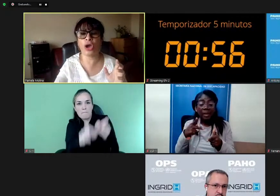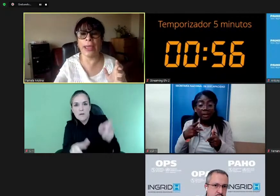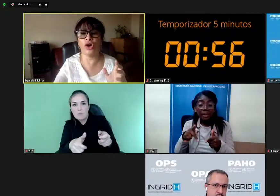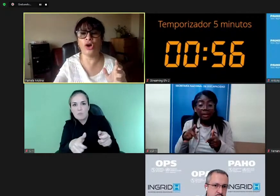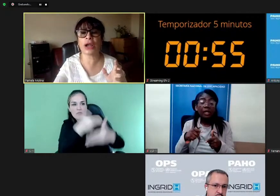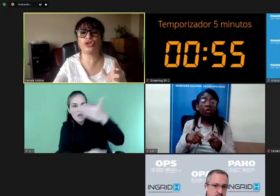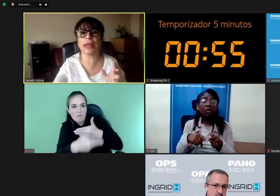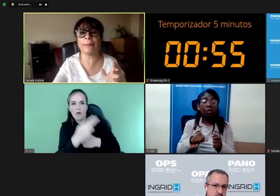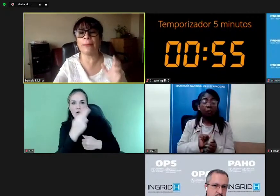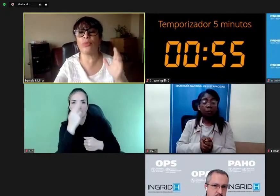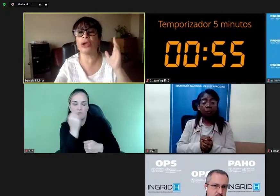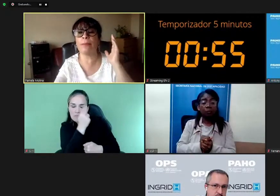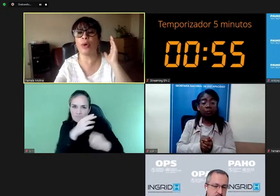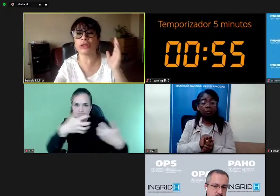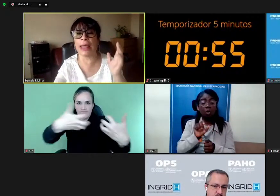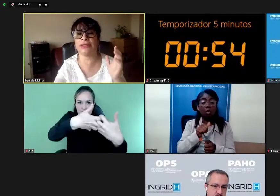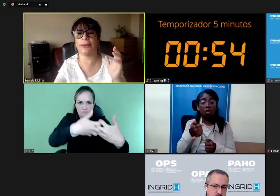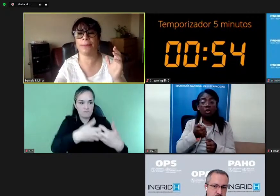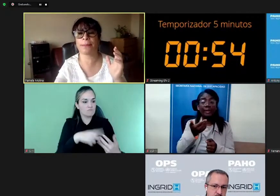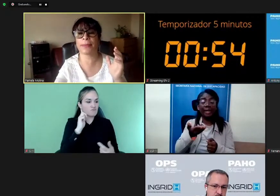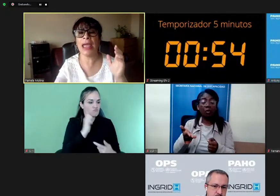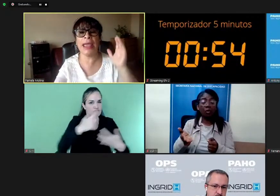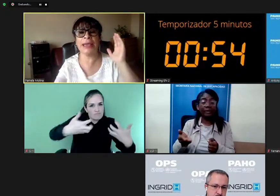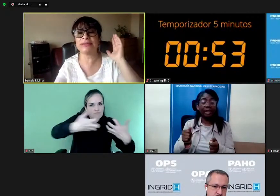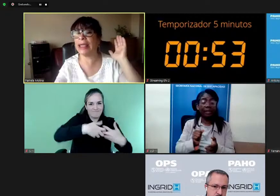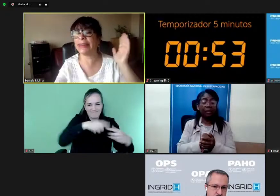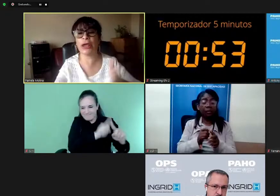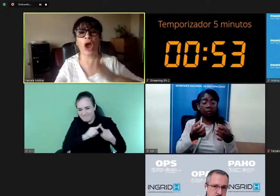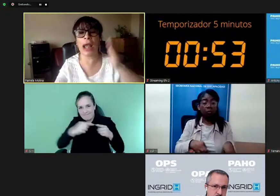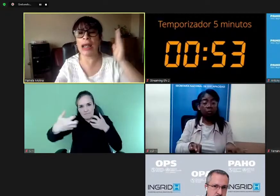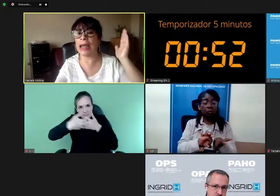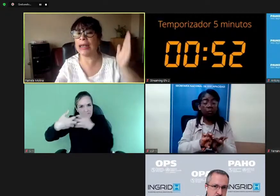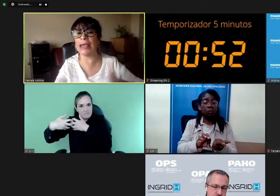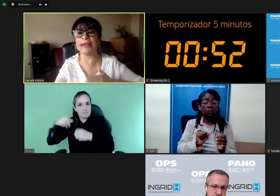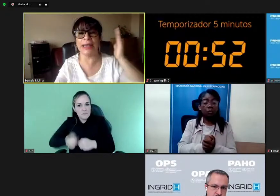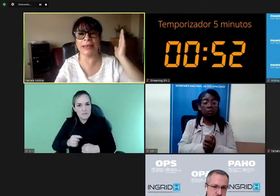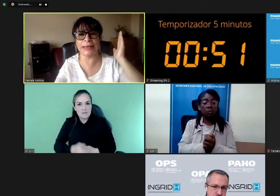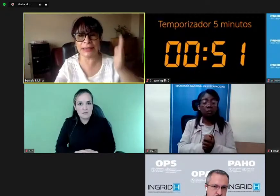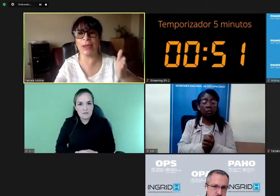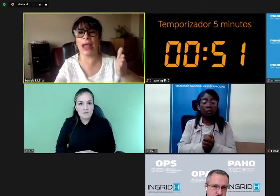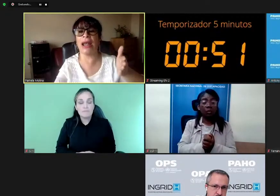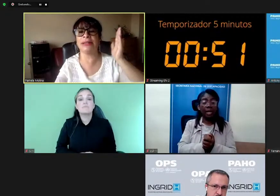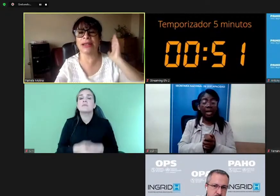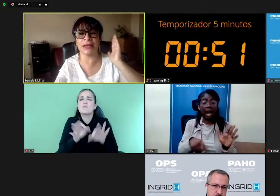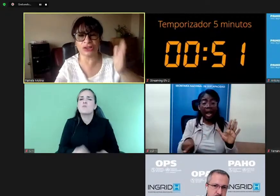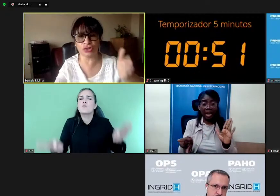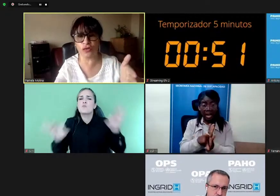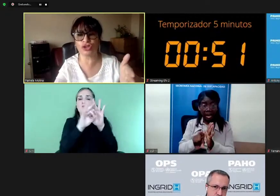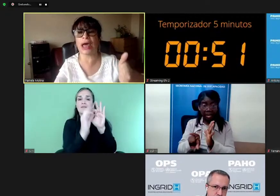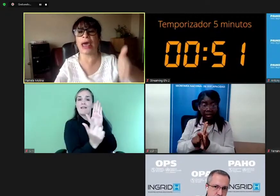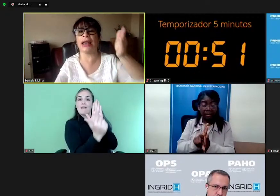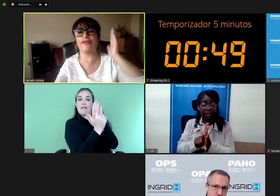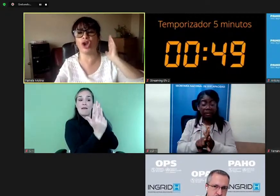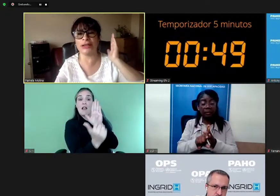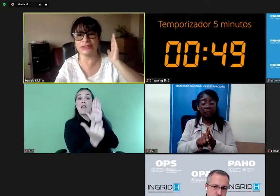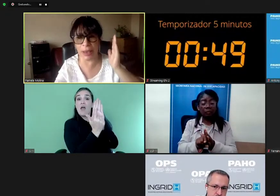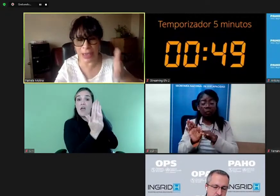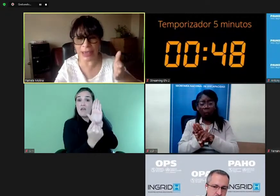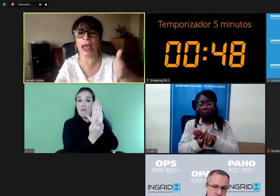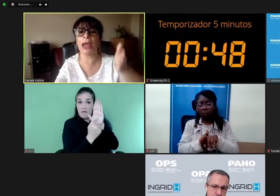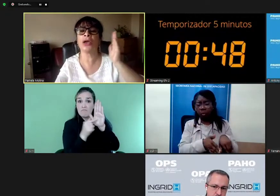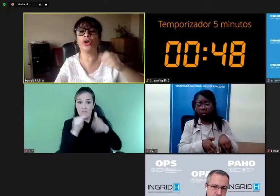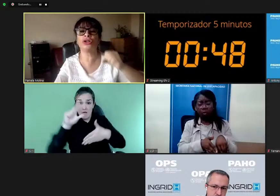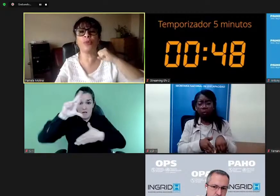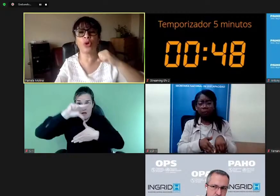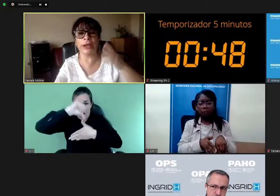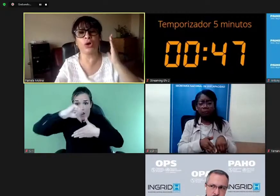and girls and the risk and vulnerable situations so they their brigade